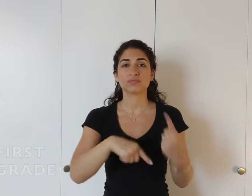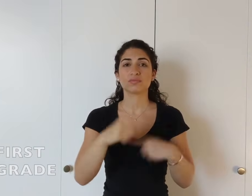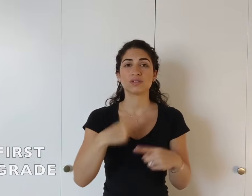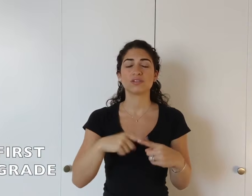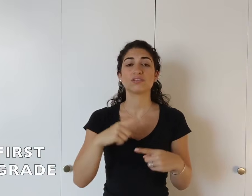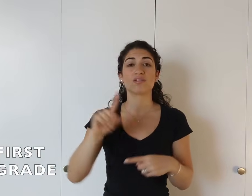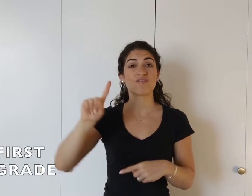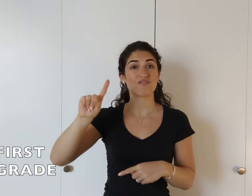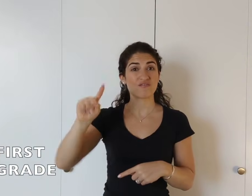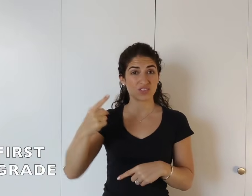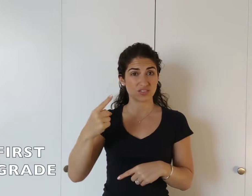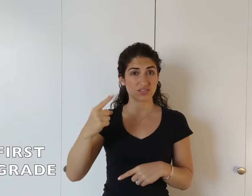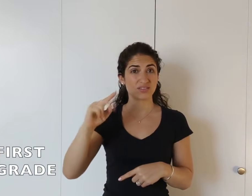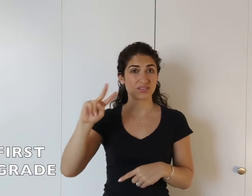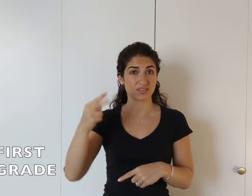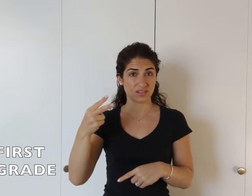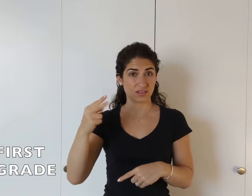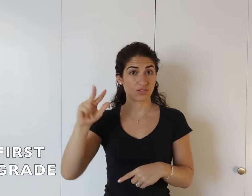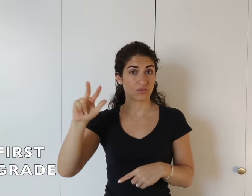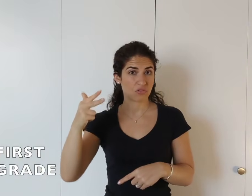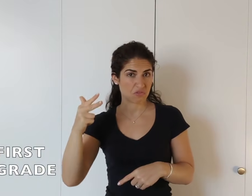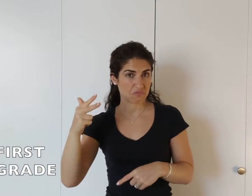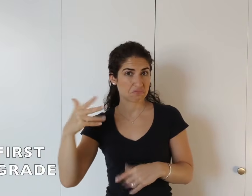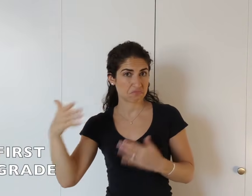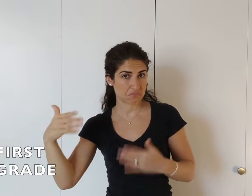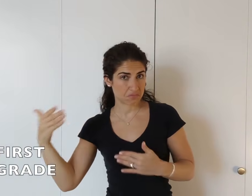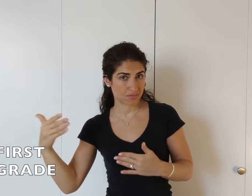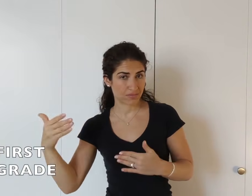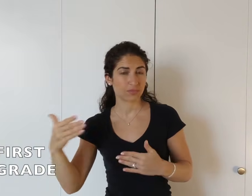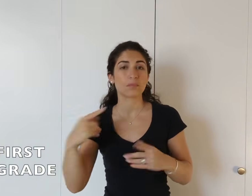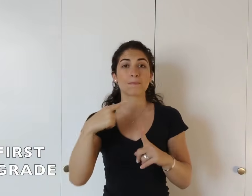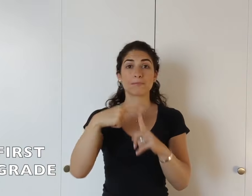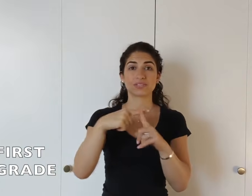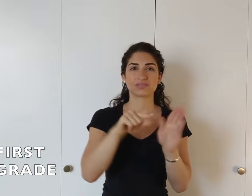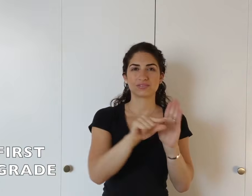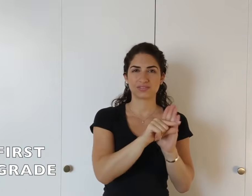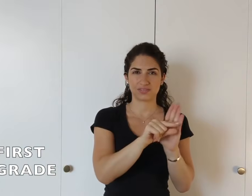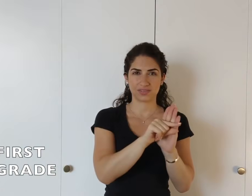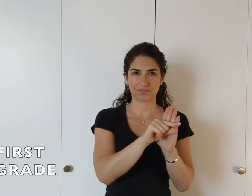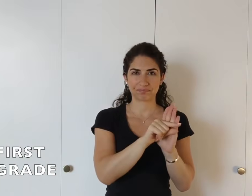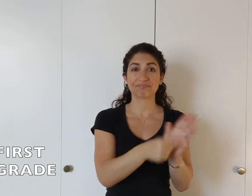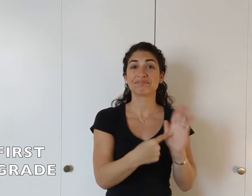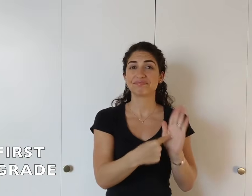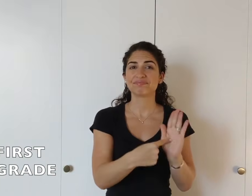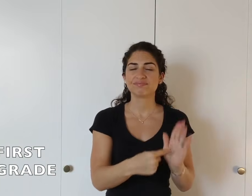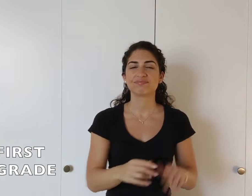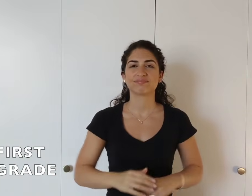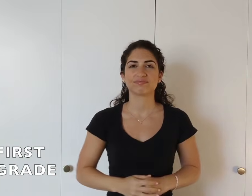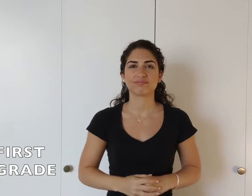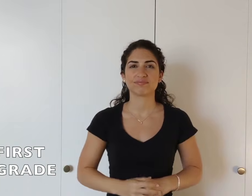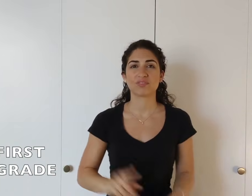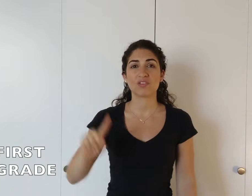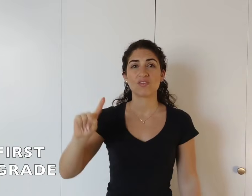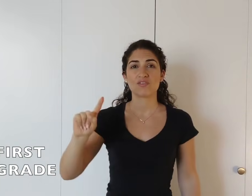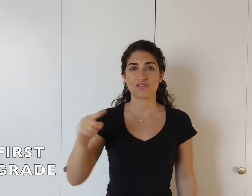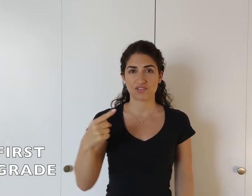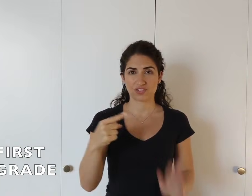You sign first, second, third, and so on, plus the sign grade. For example, first